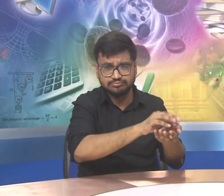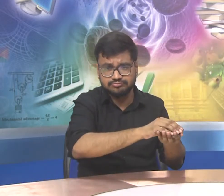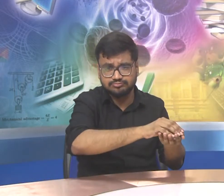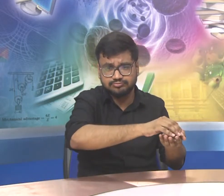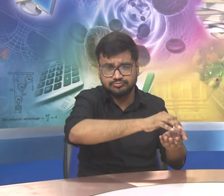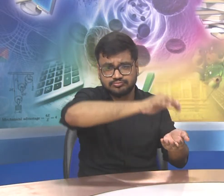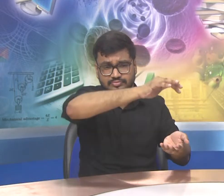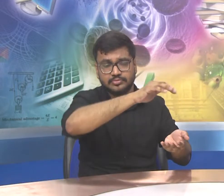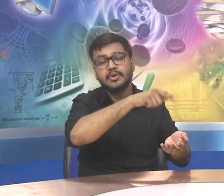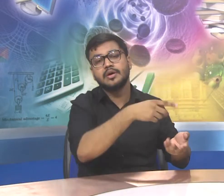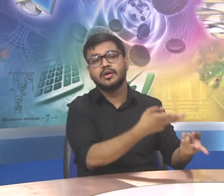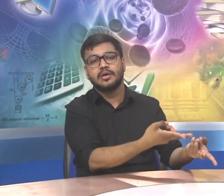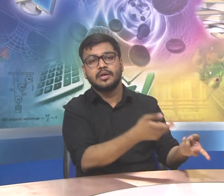over a period of time.